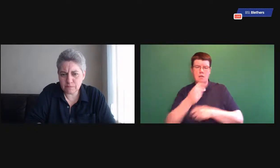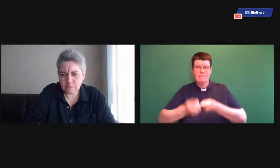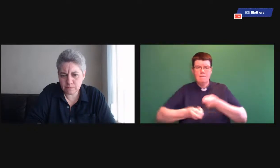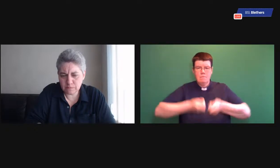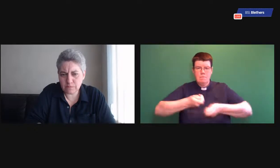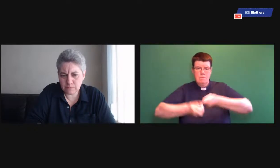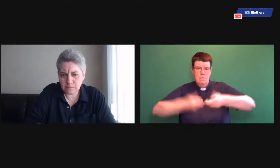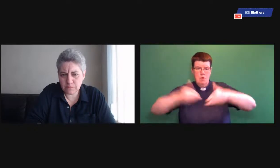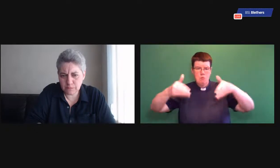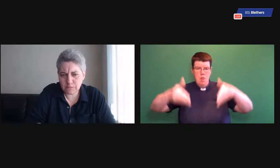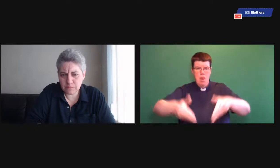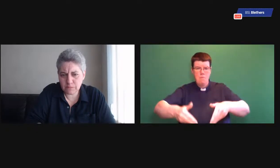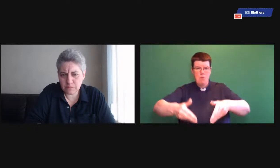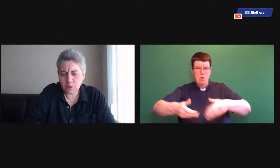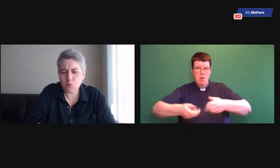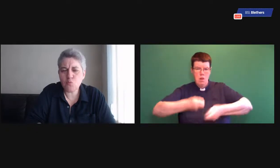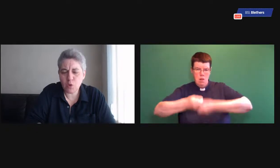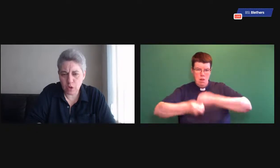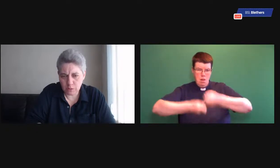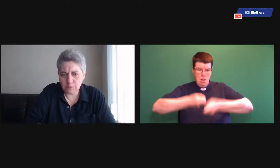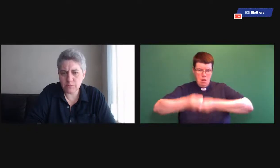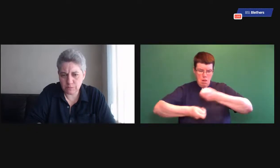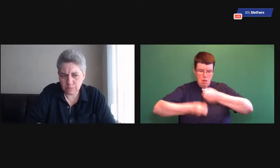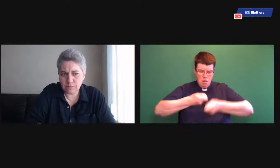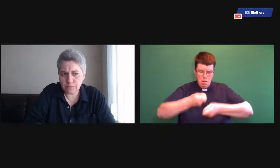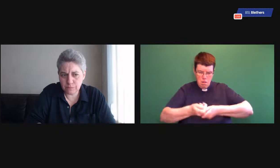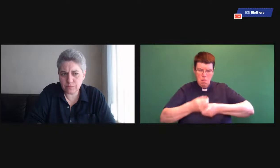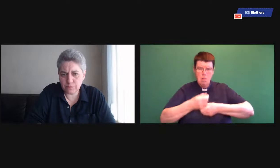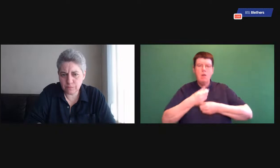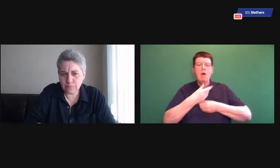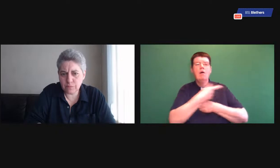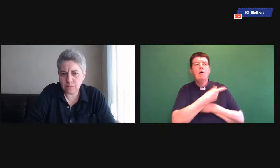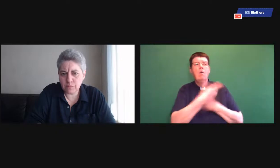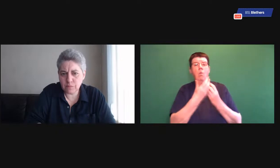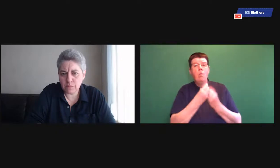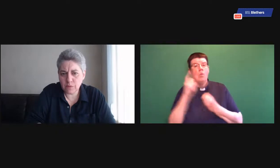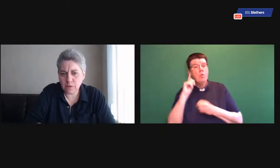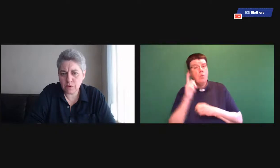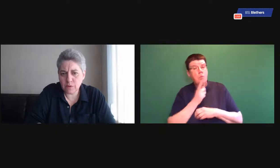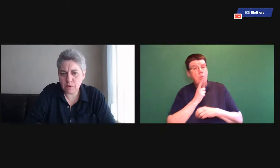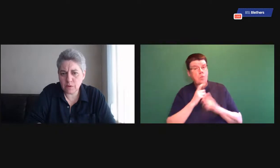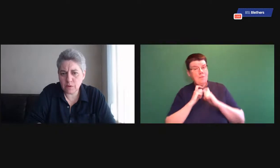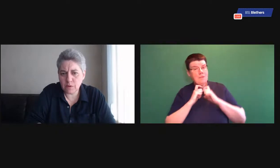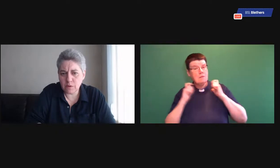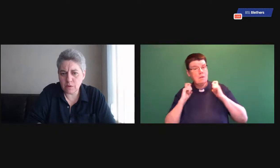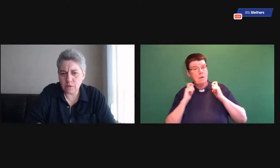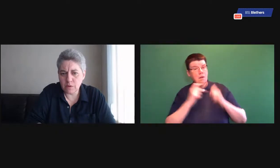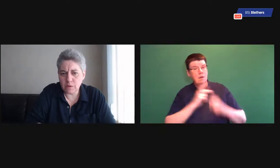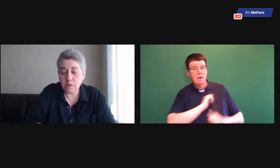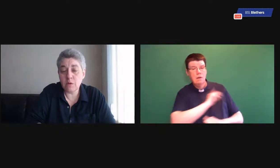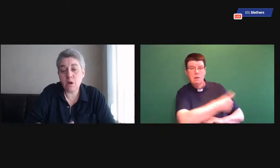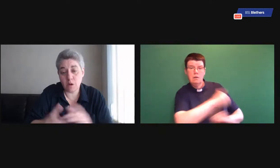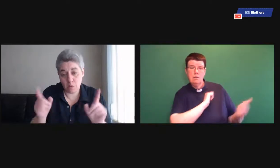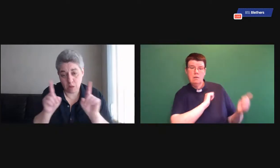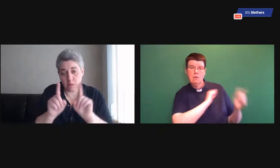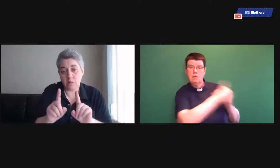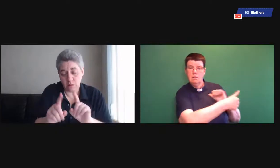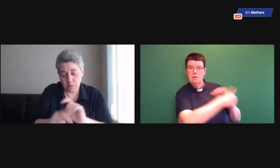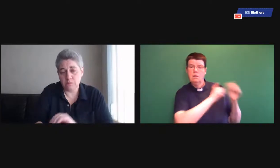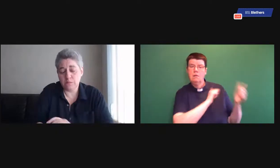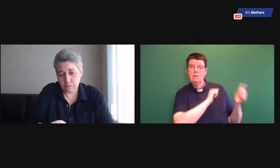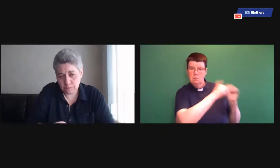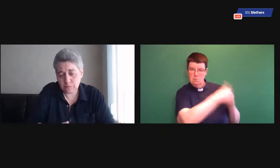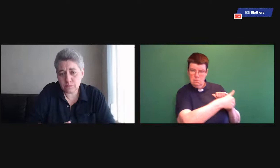in their eyes. And it's really, really hard. I mean, I'll give you an example of what happened. There was one time I was at a funeral and I was with a hearing minister at the